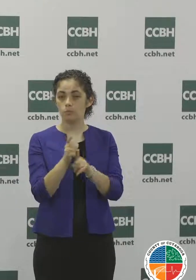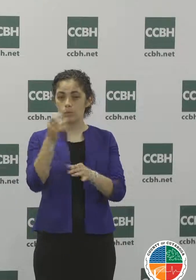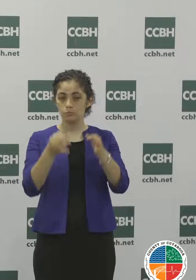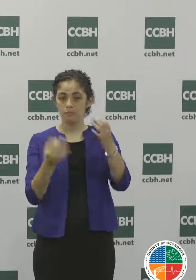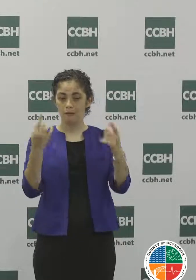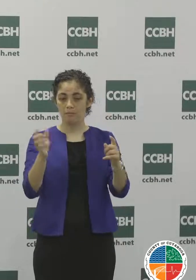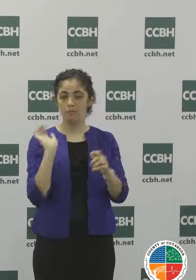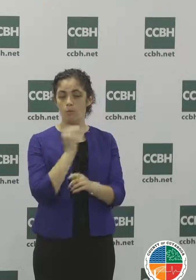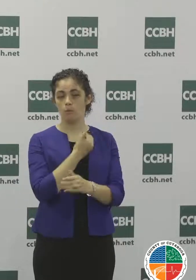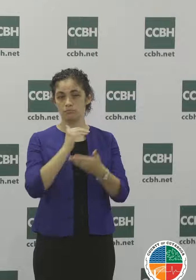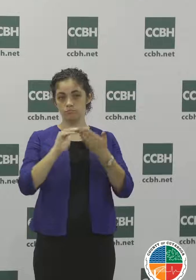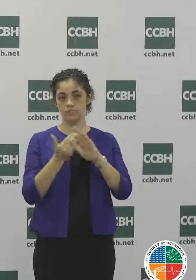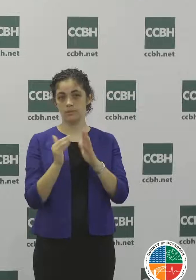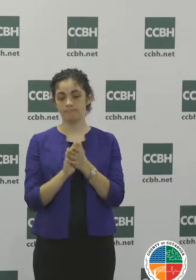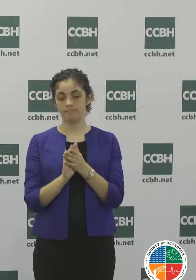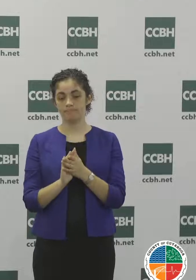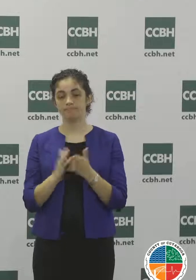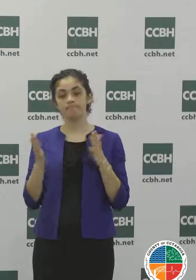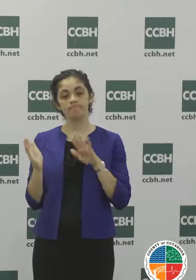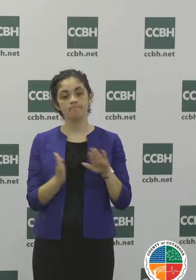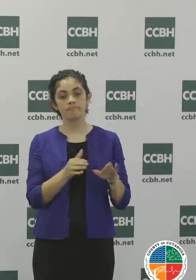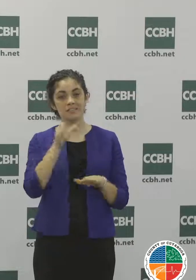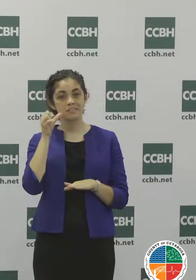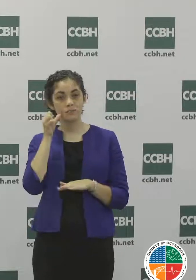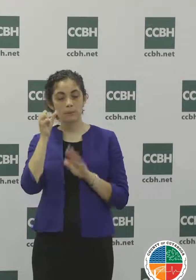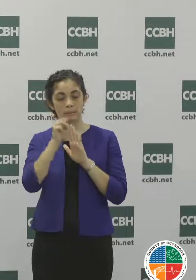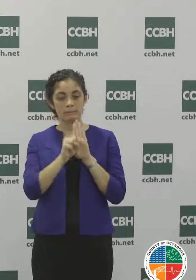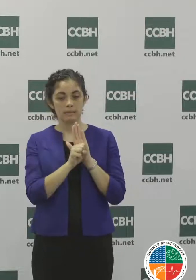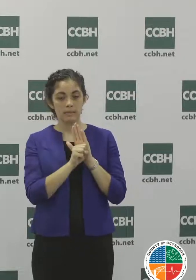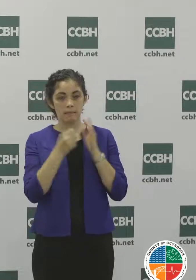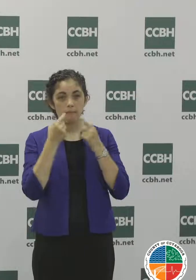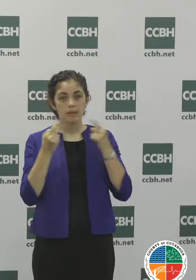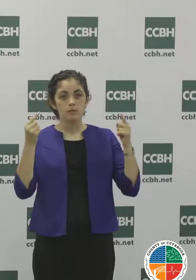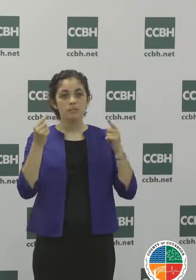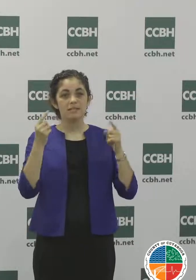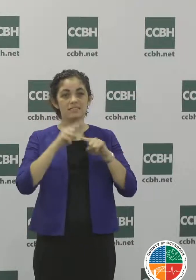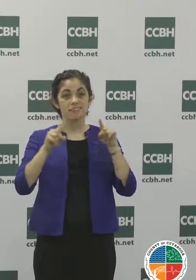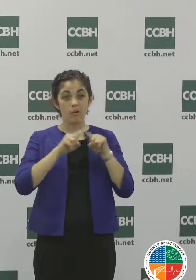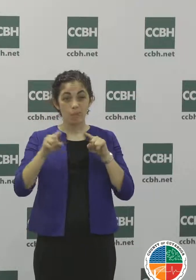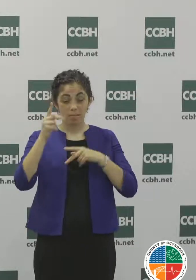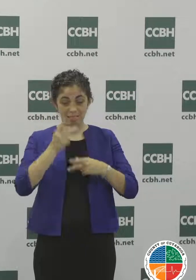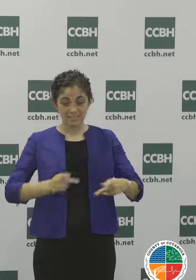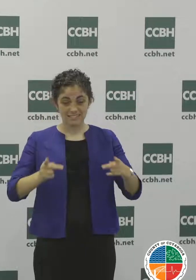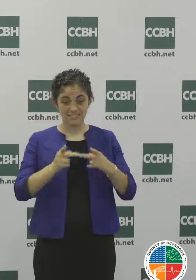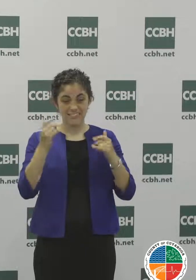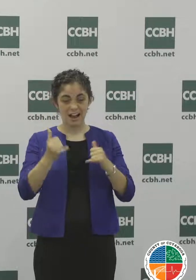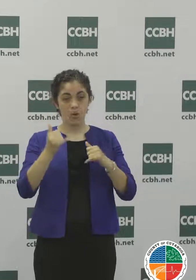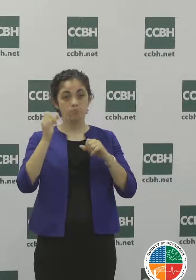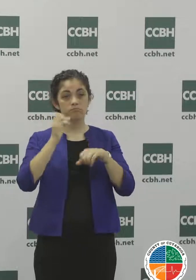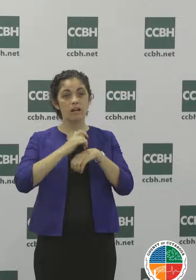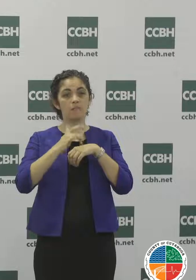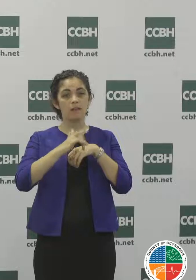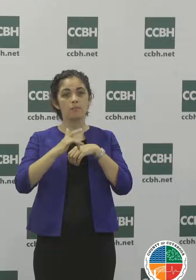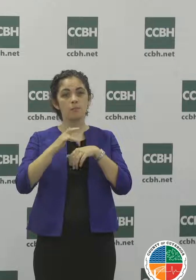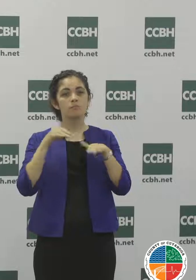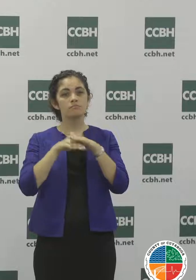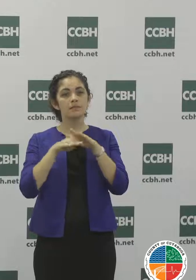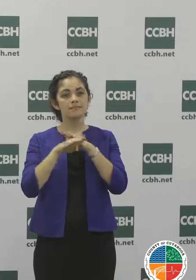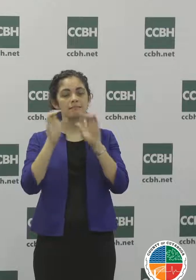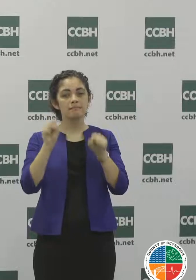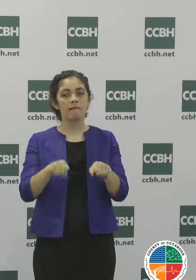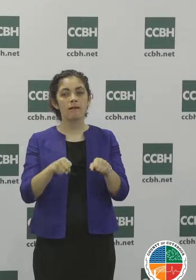community. So yesterday, the state released a list of facilities and venues that are eligible to open on June